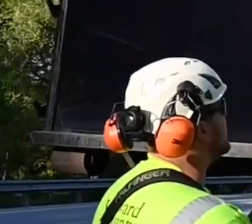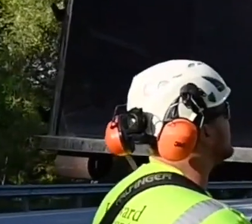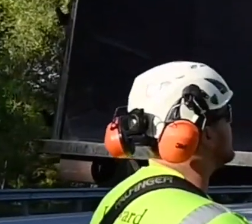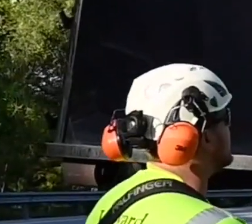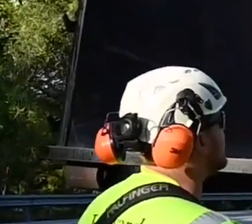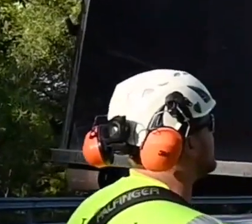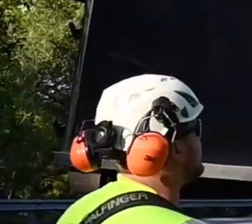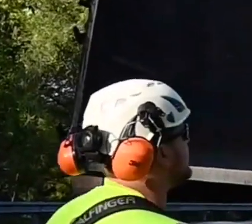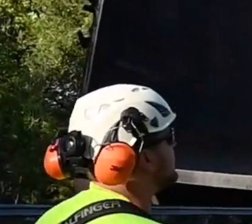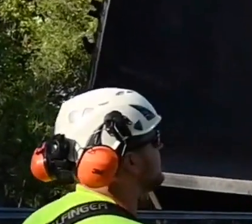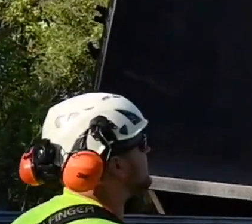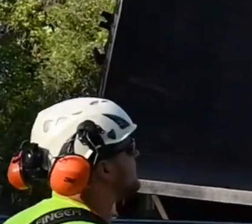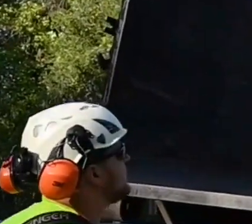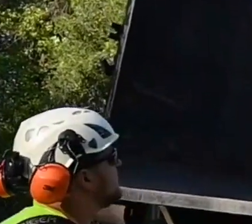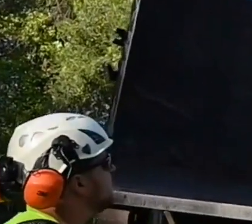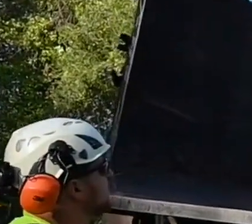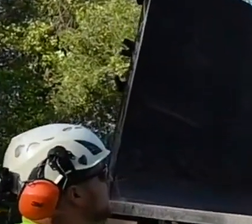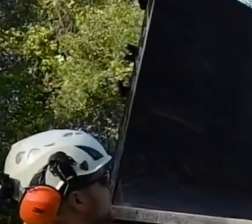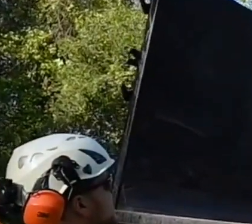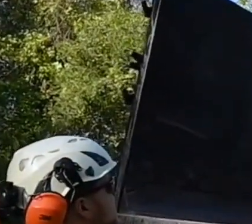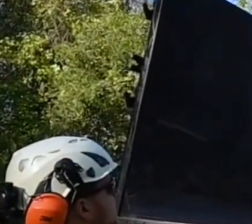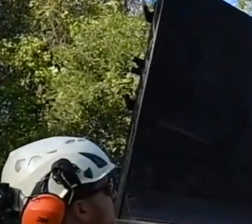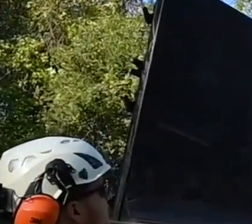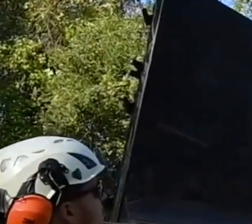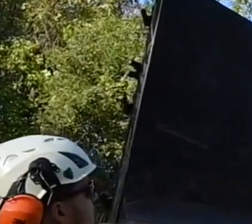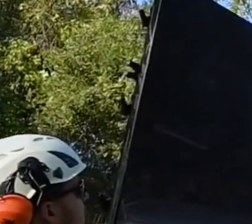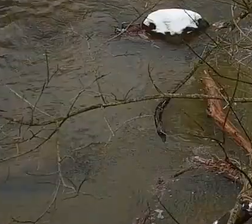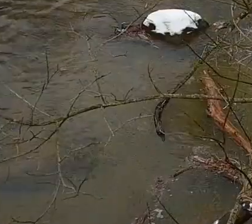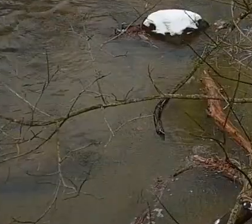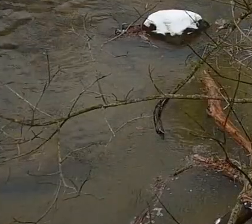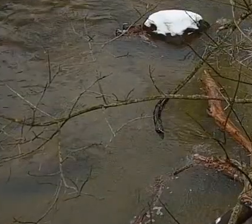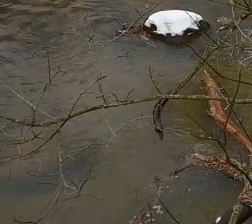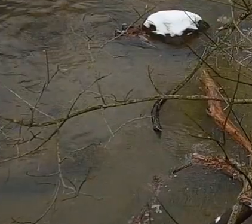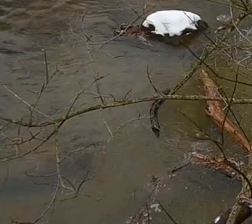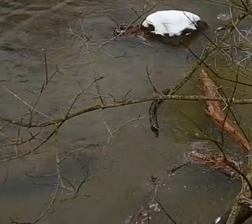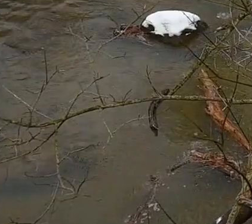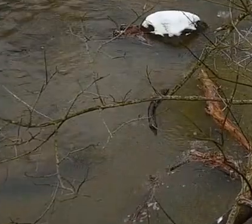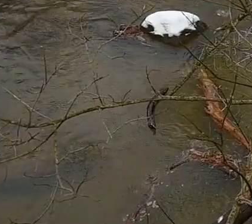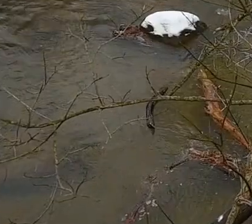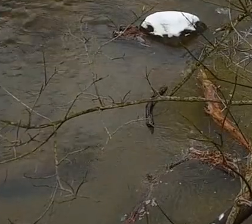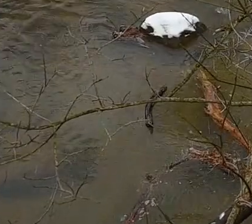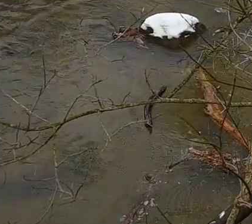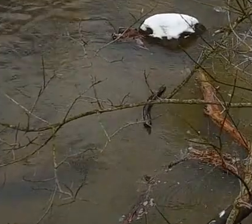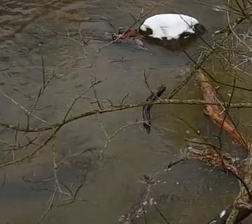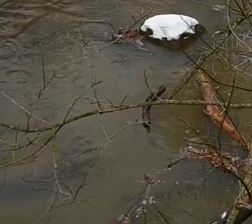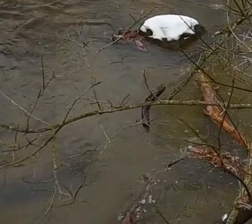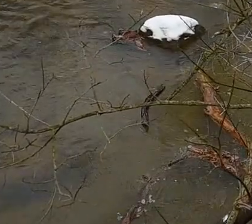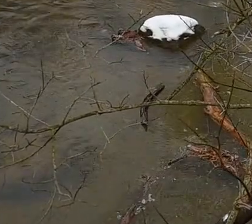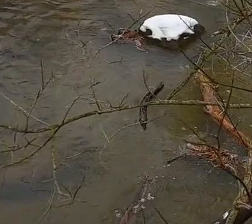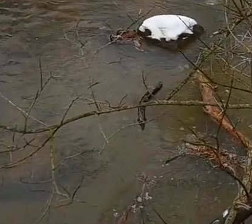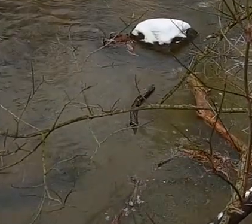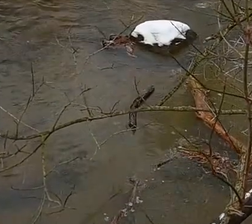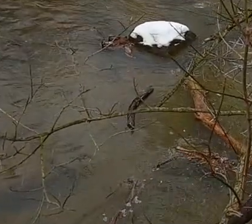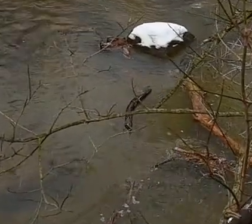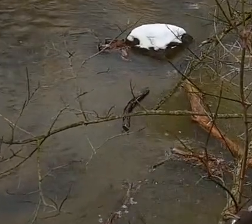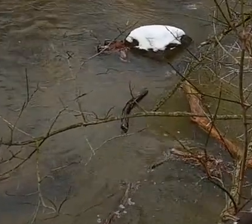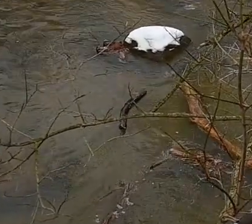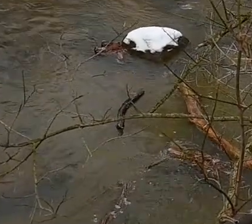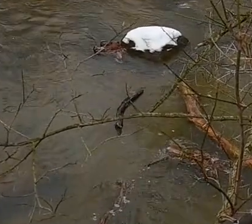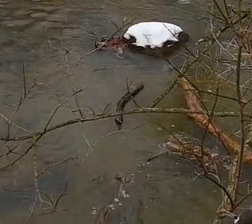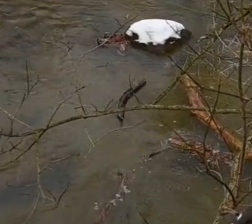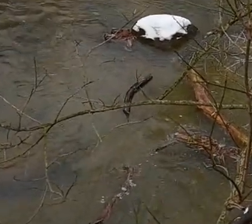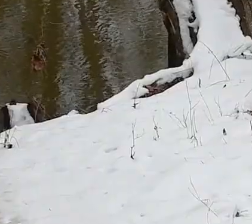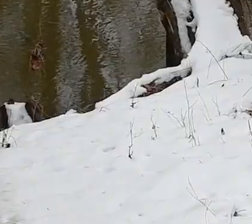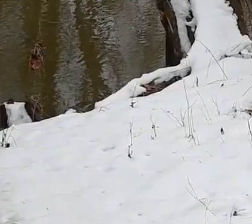our waterways. Before we took office, Howard County did not have a systemic approach to managing